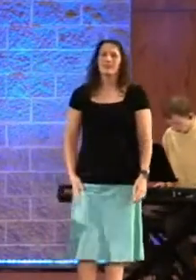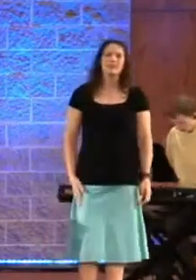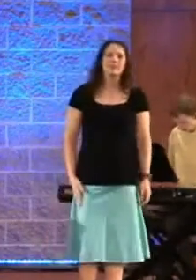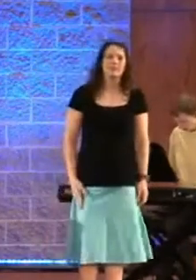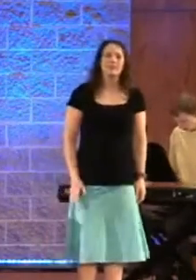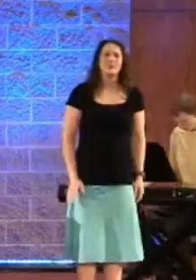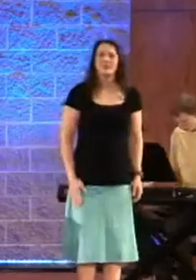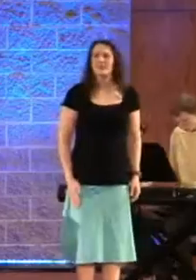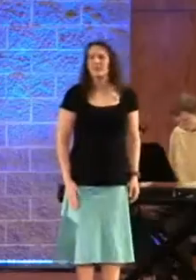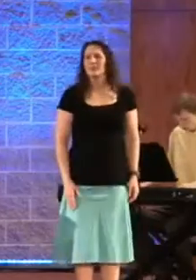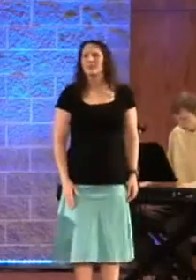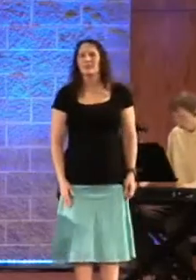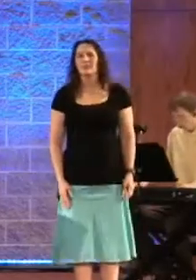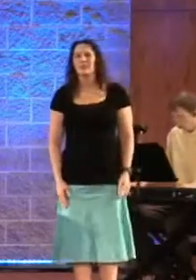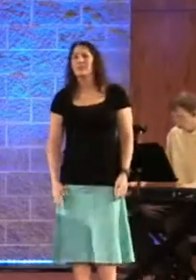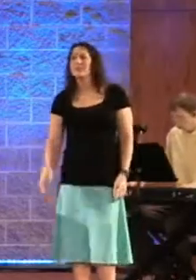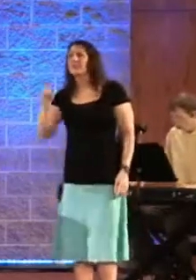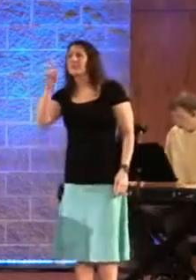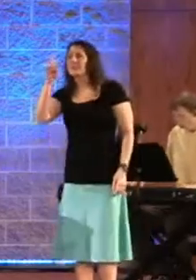Cause you're the